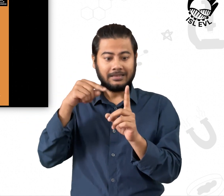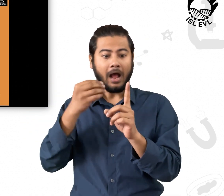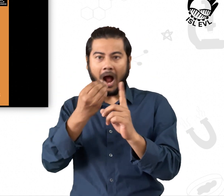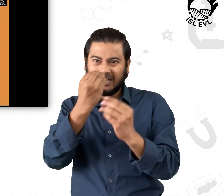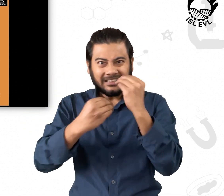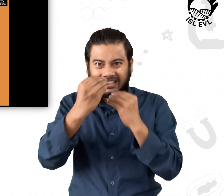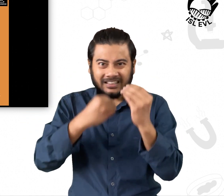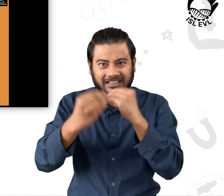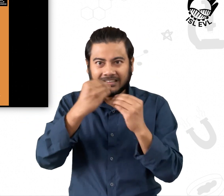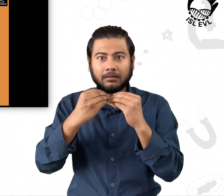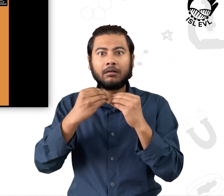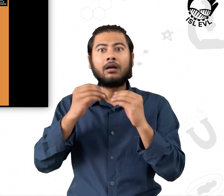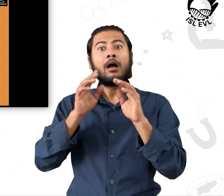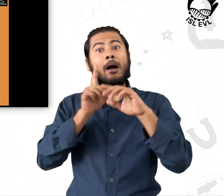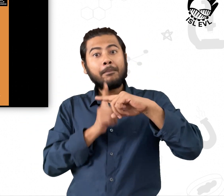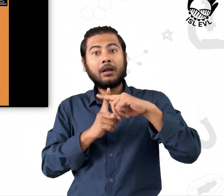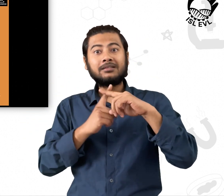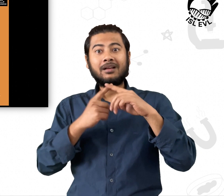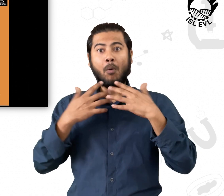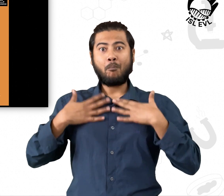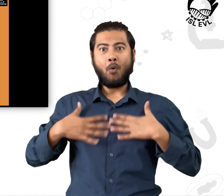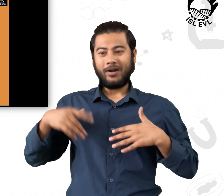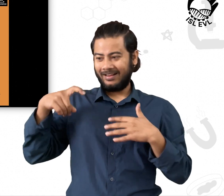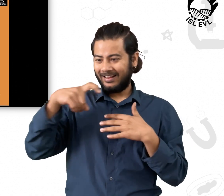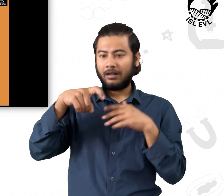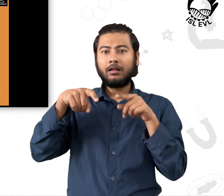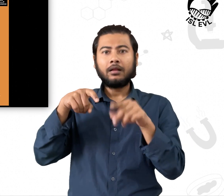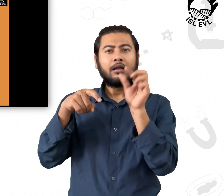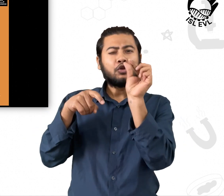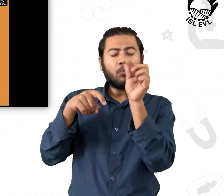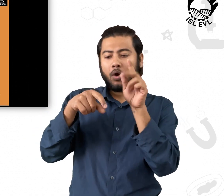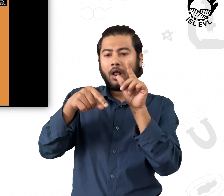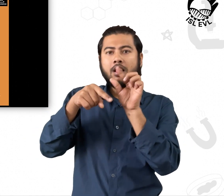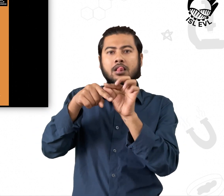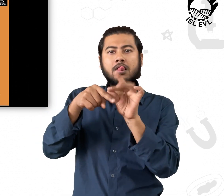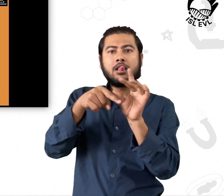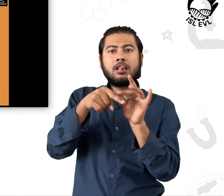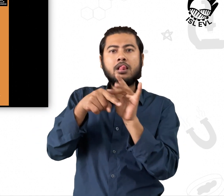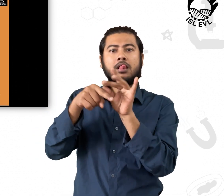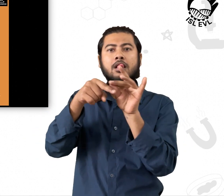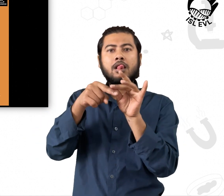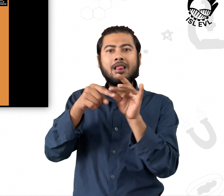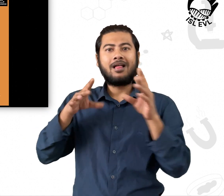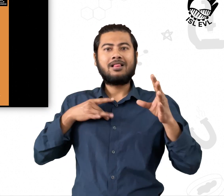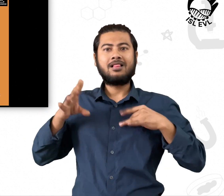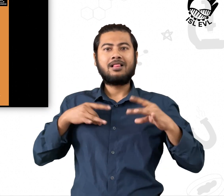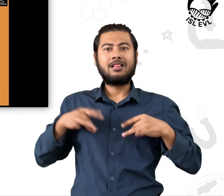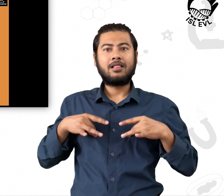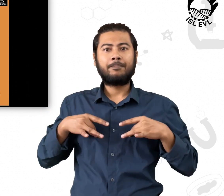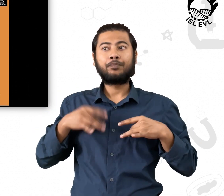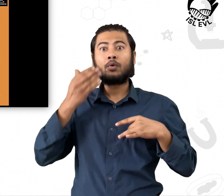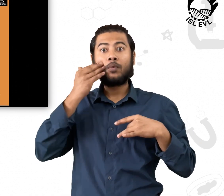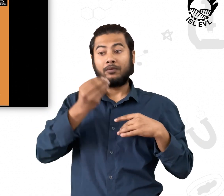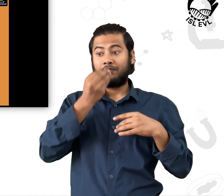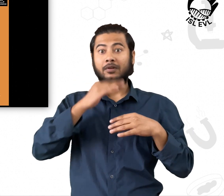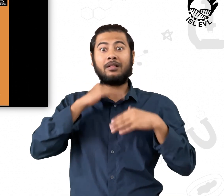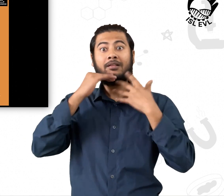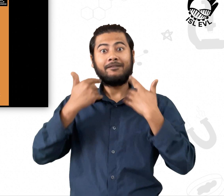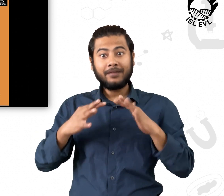of springtail's body. And when the springtails move to a different place, they drop off the spores that was